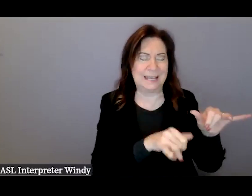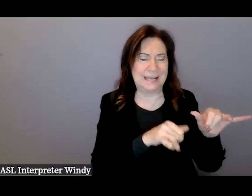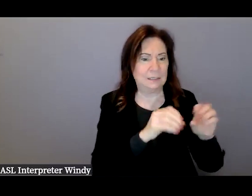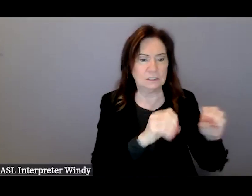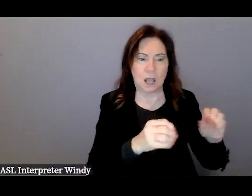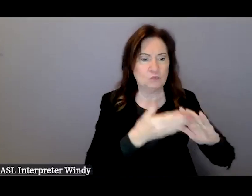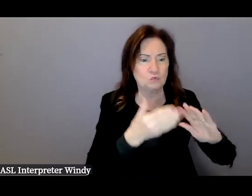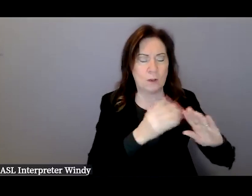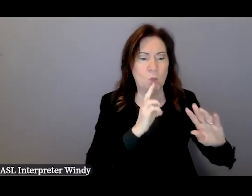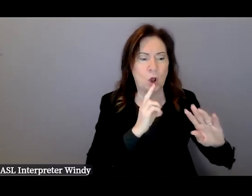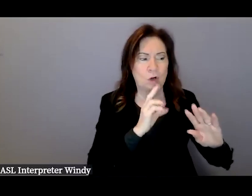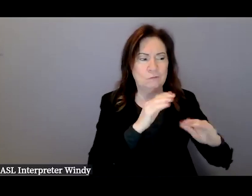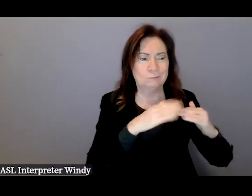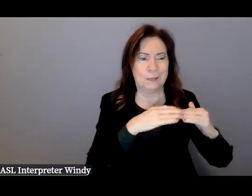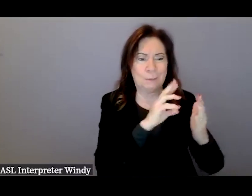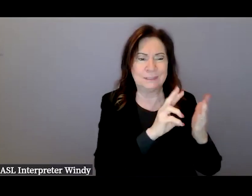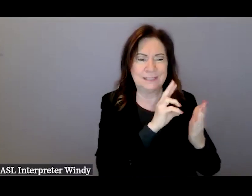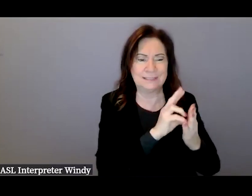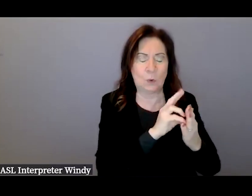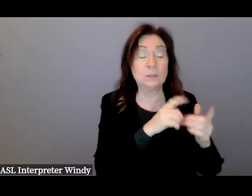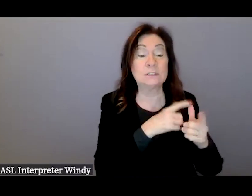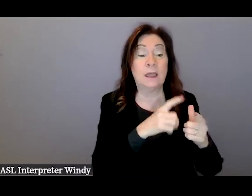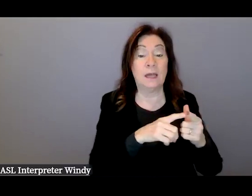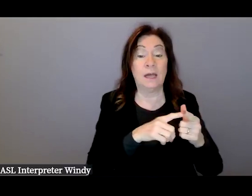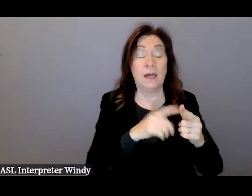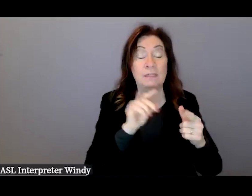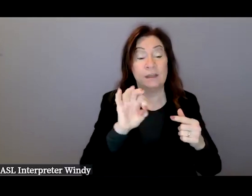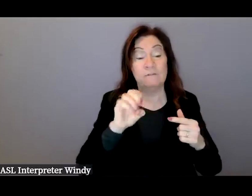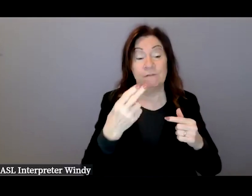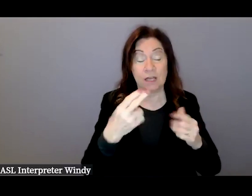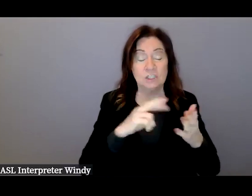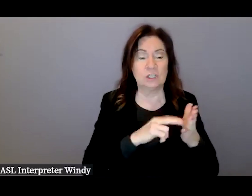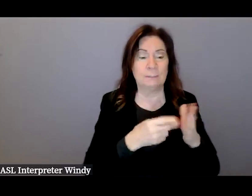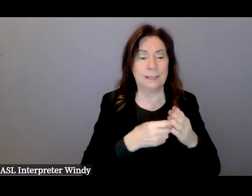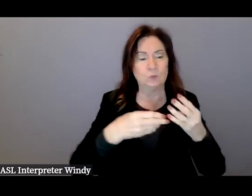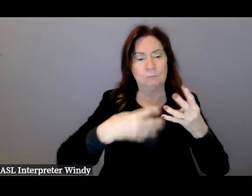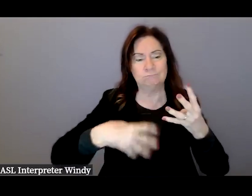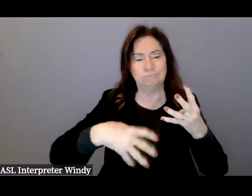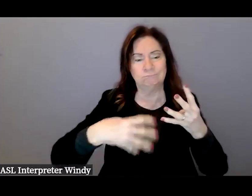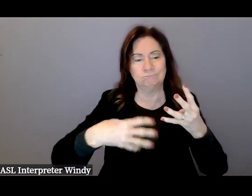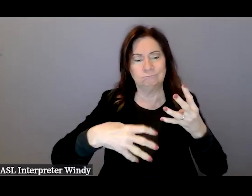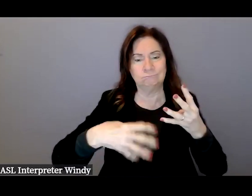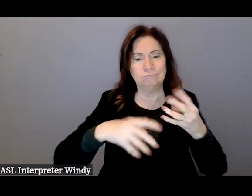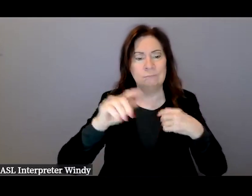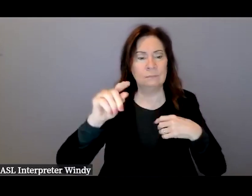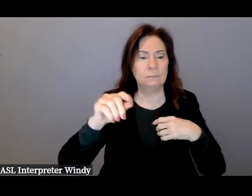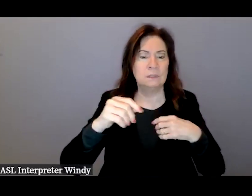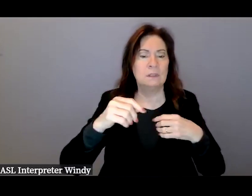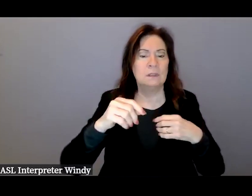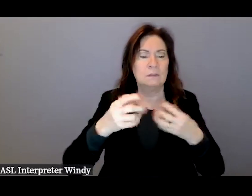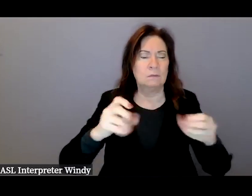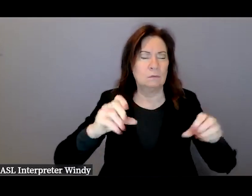of 6 hours. And flush means water was collected for testing after flushing the faucet for 30